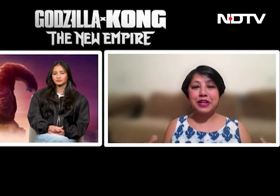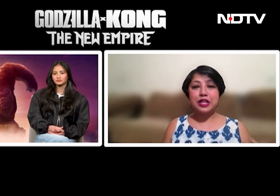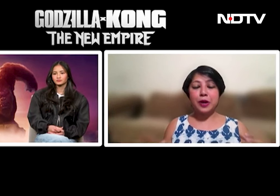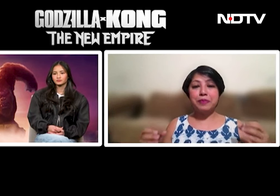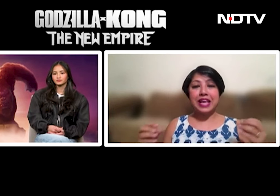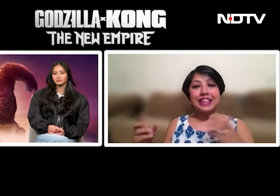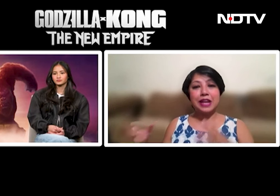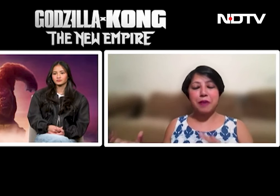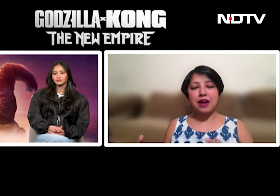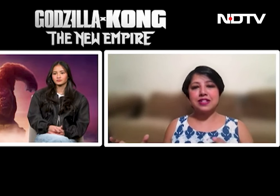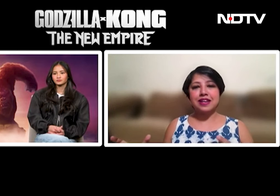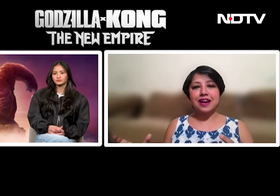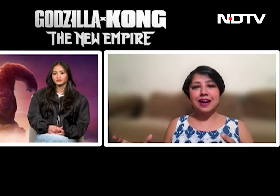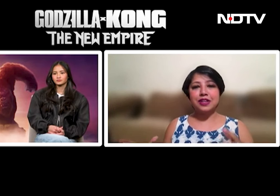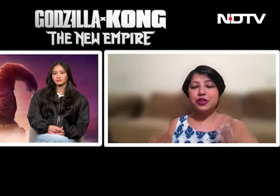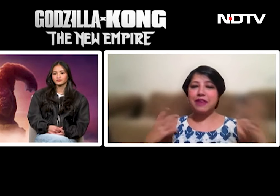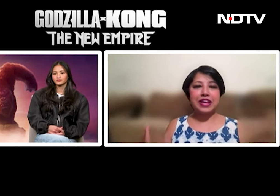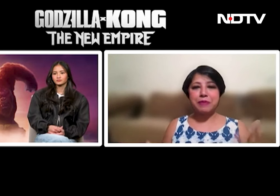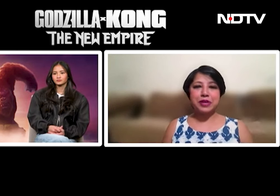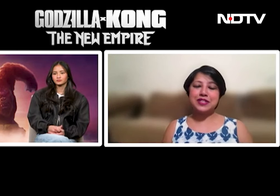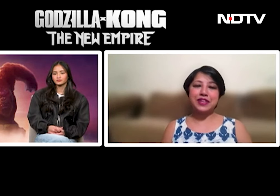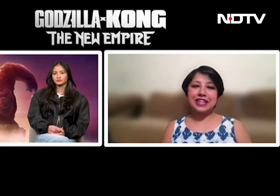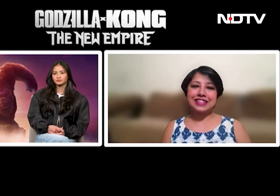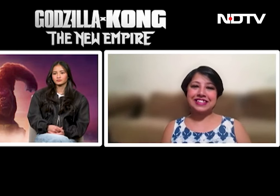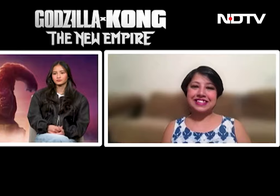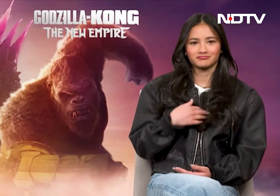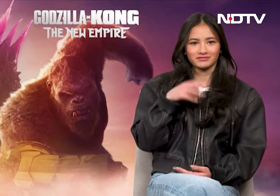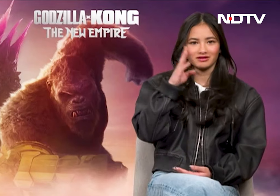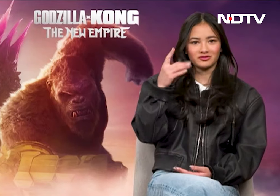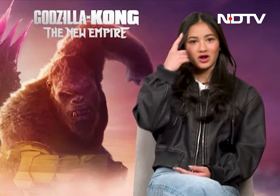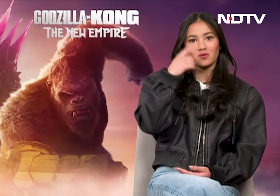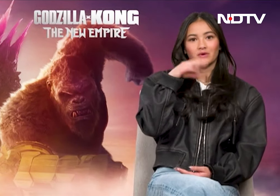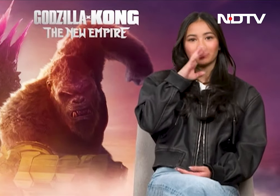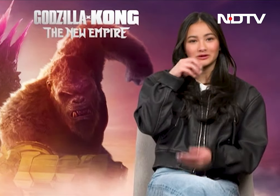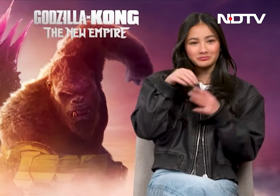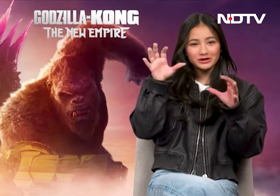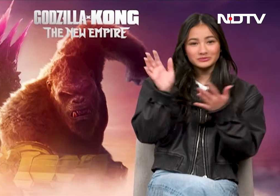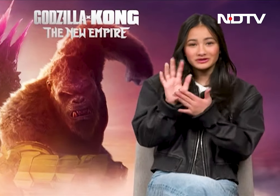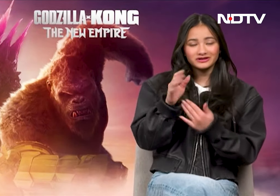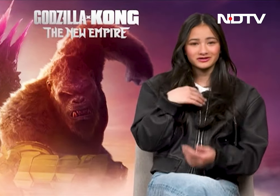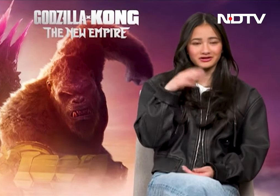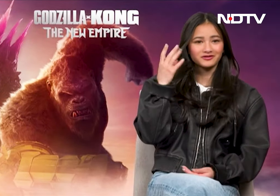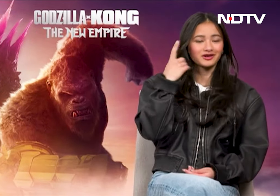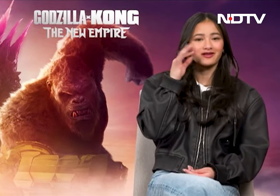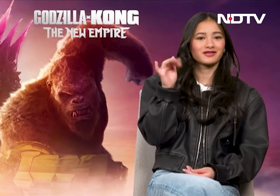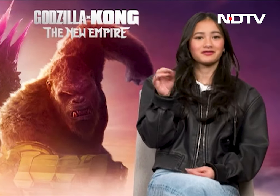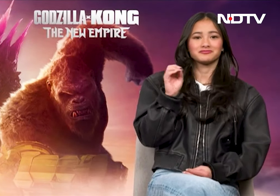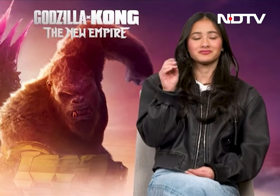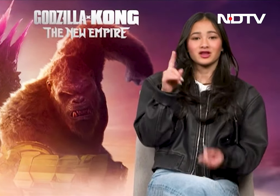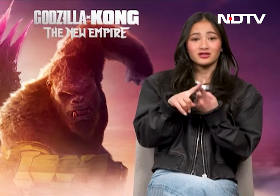playing that part? Do you have any memories of that? I actually had never thought I would be in a monster movie before. I